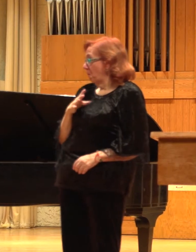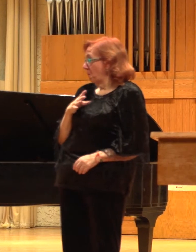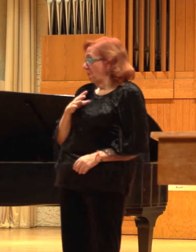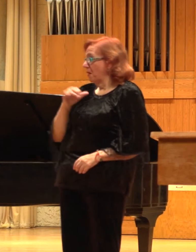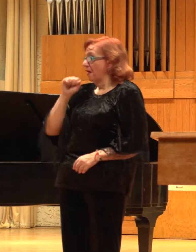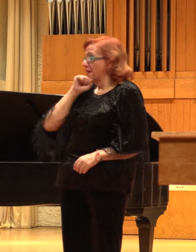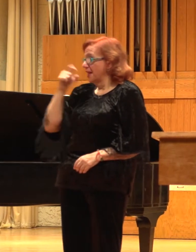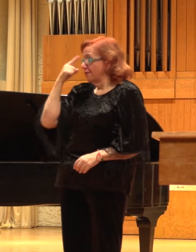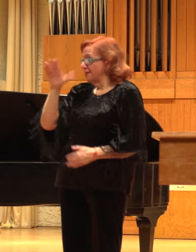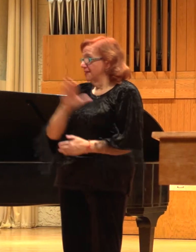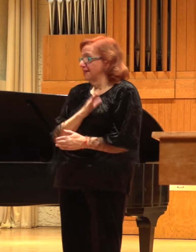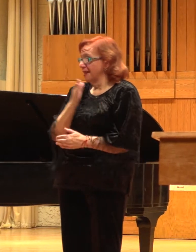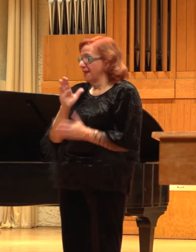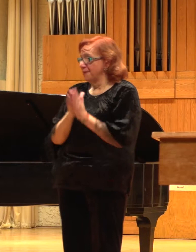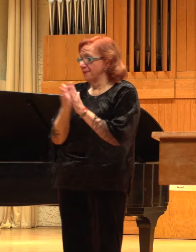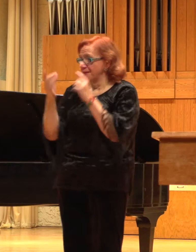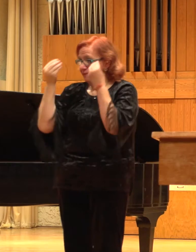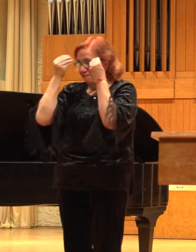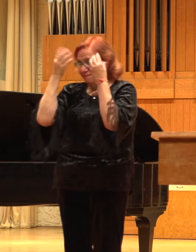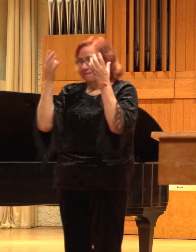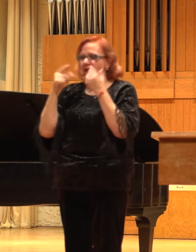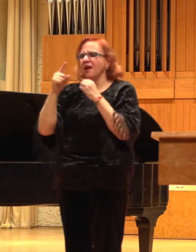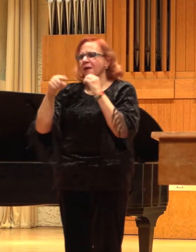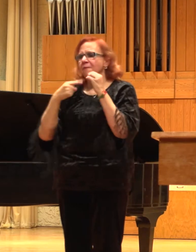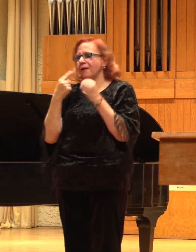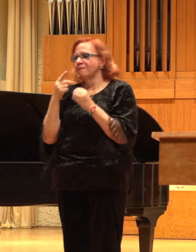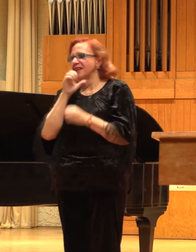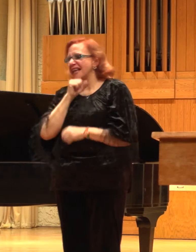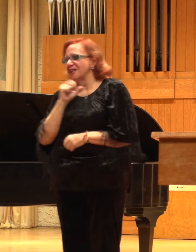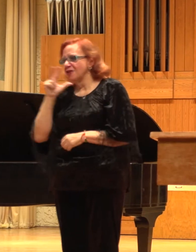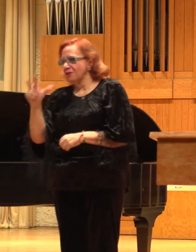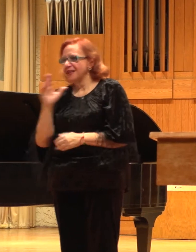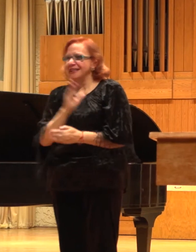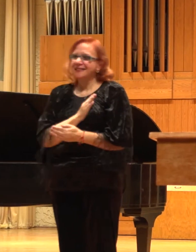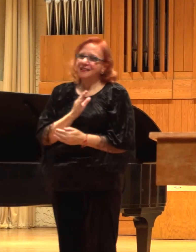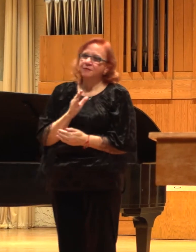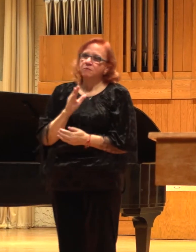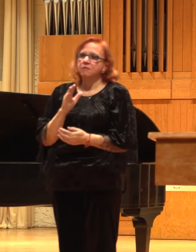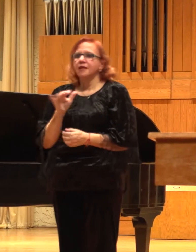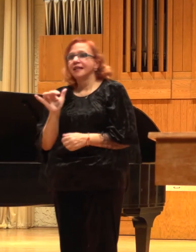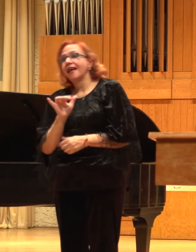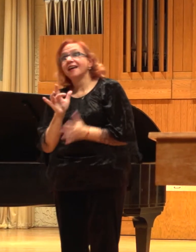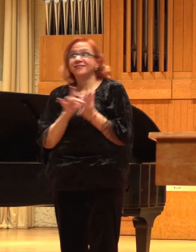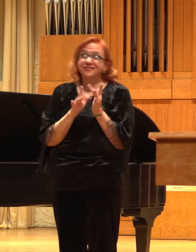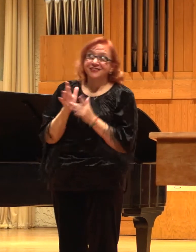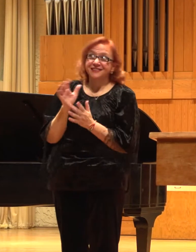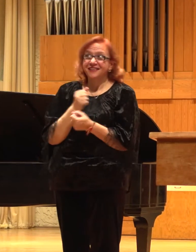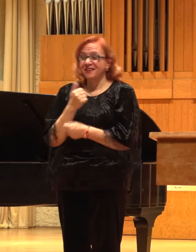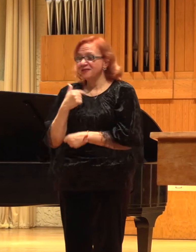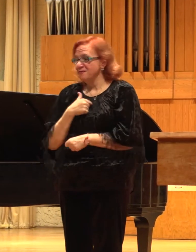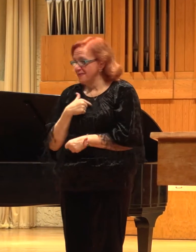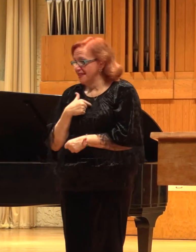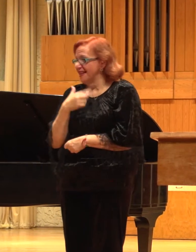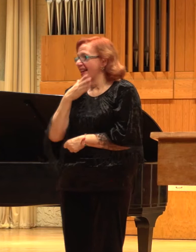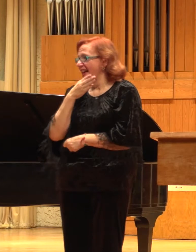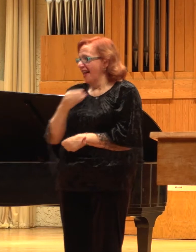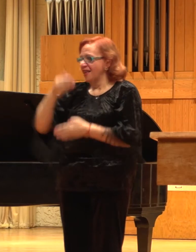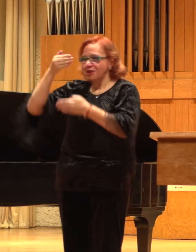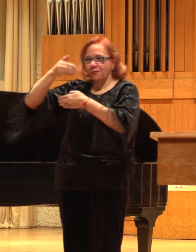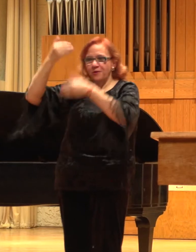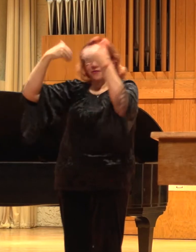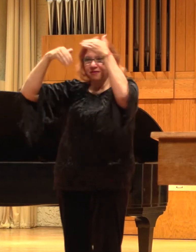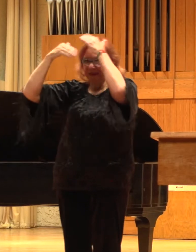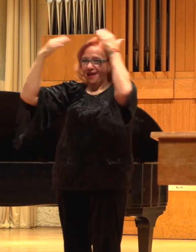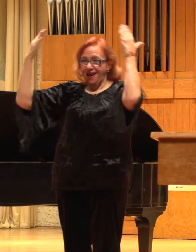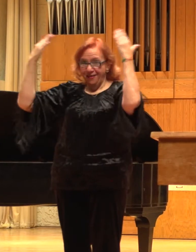love for singing became known around the age of 3 when she began to sing songs such as Jesus Loves Me and The Windows of